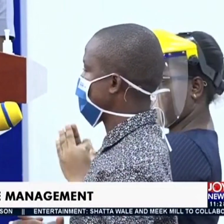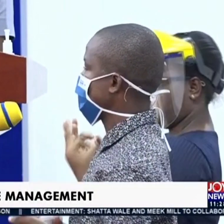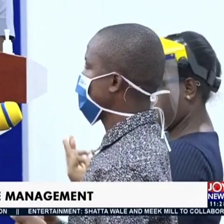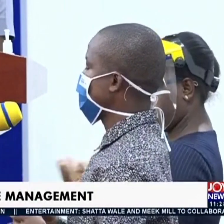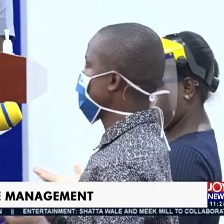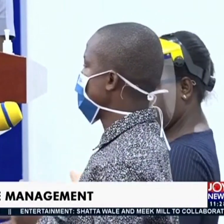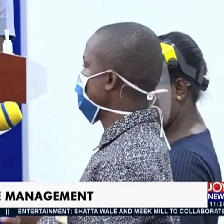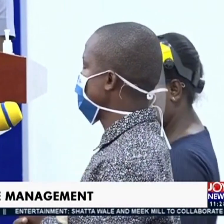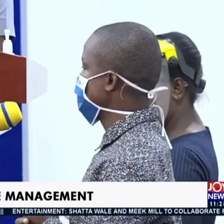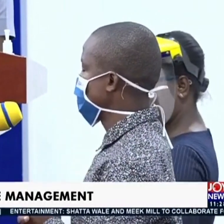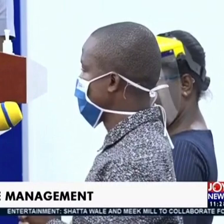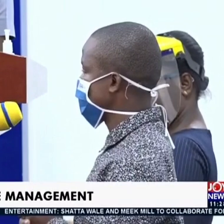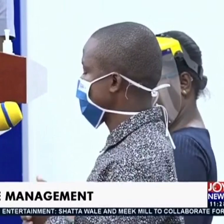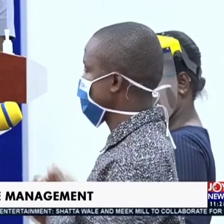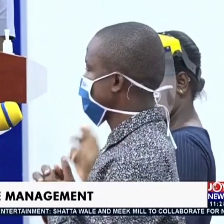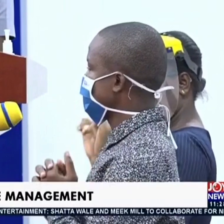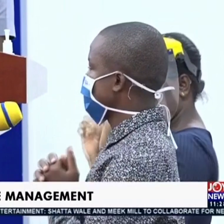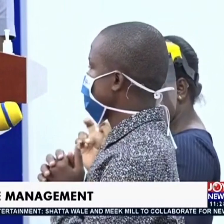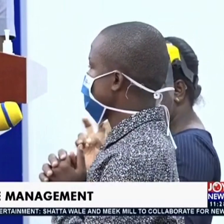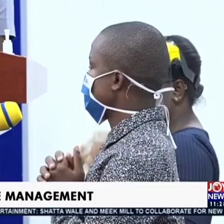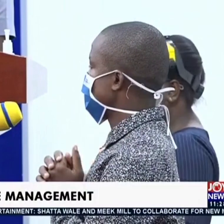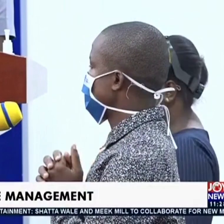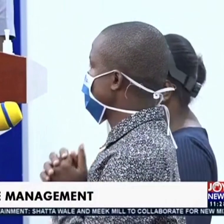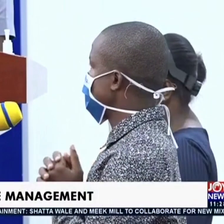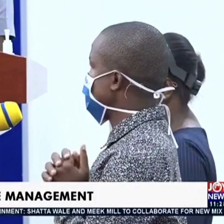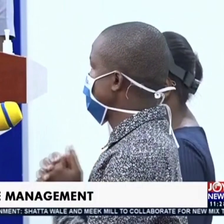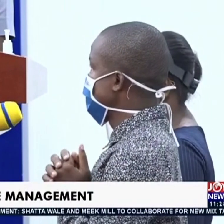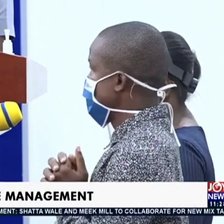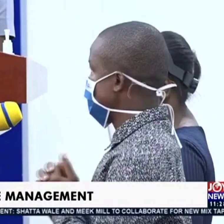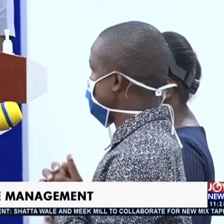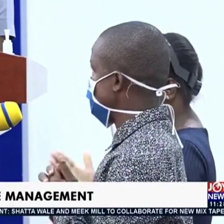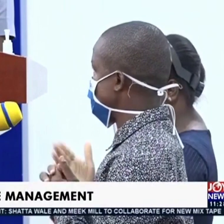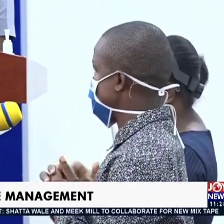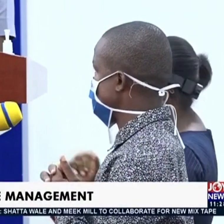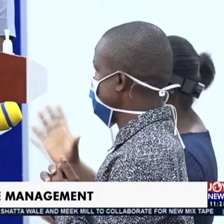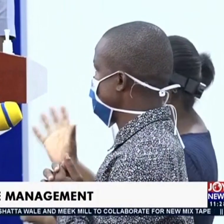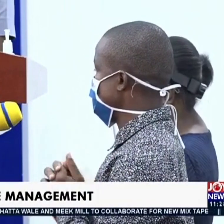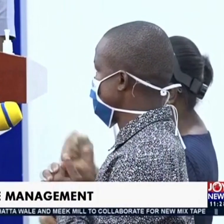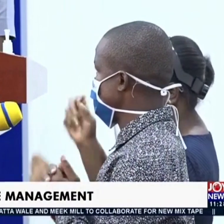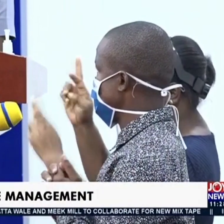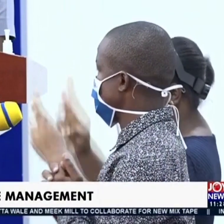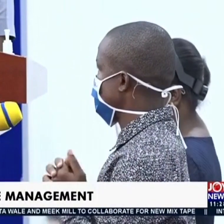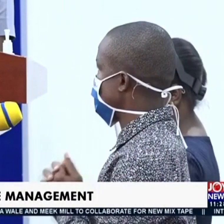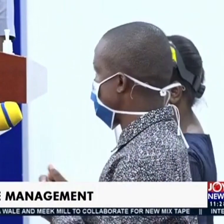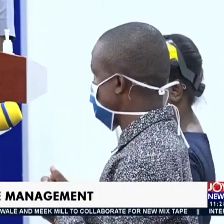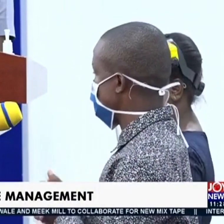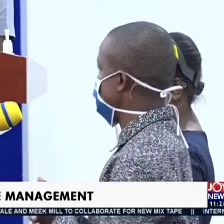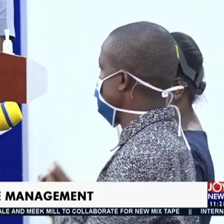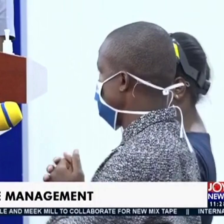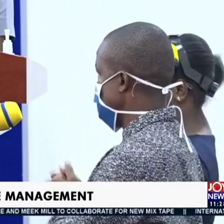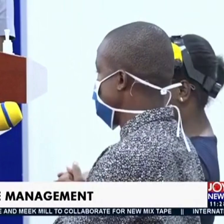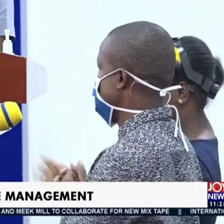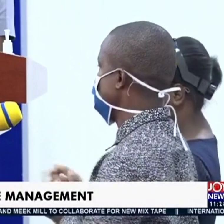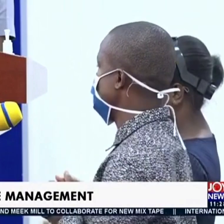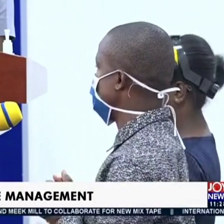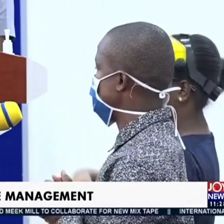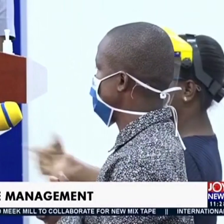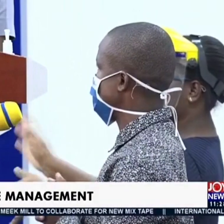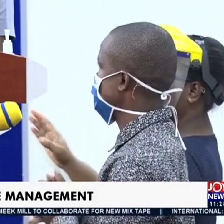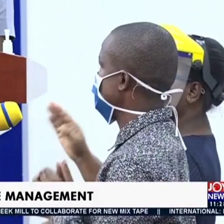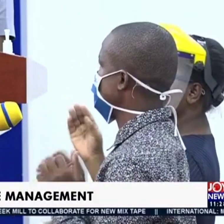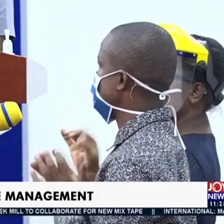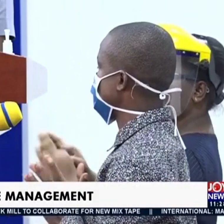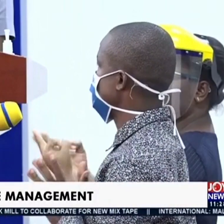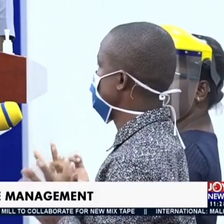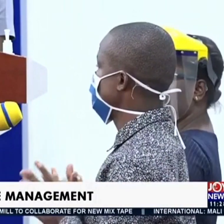in Ghana. But the issue was that some didn't get their test. Their test results were out, and then they went to their